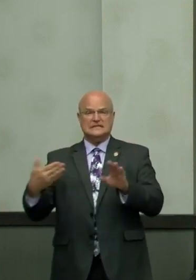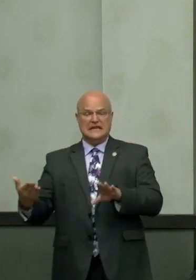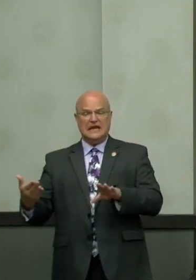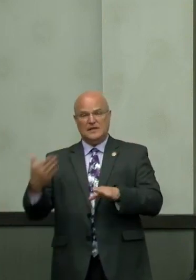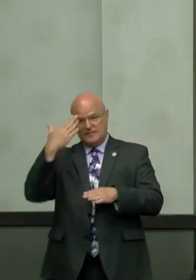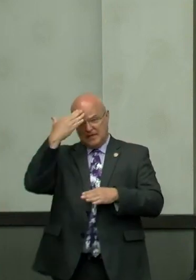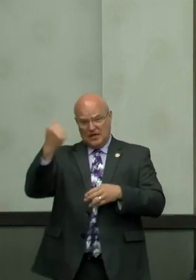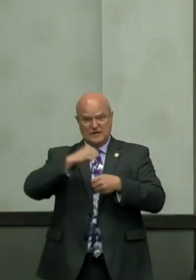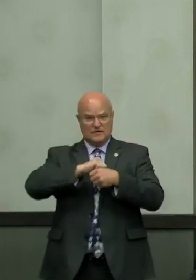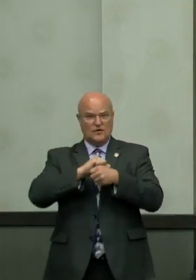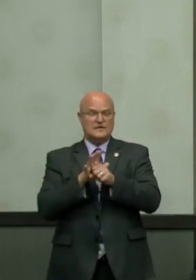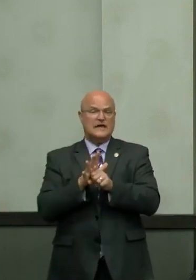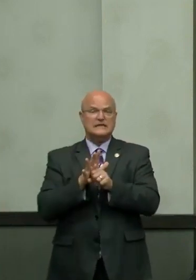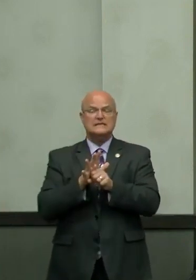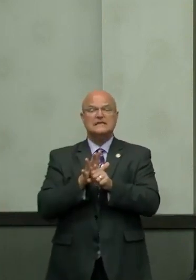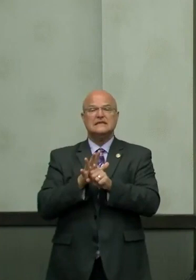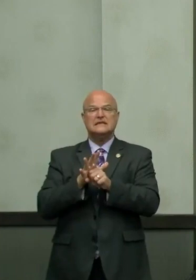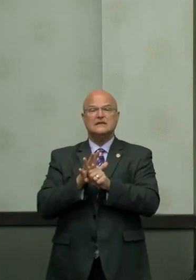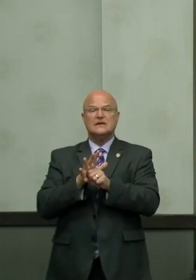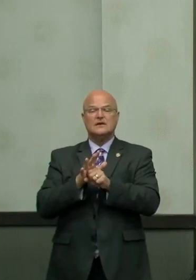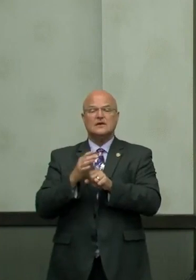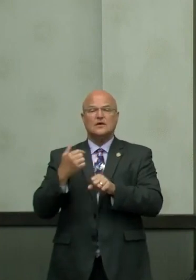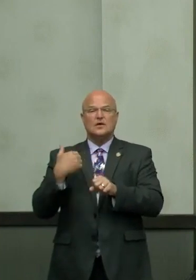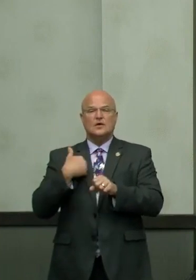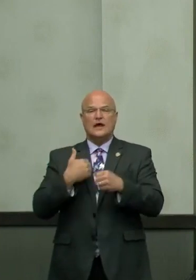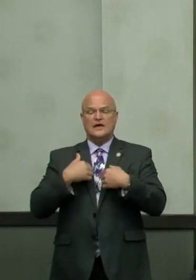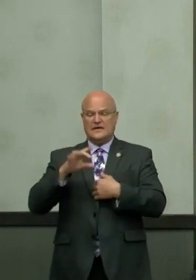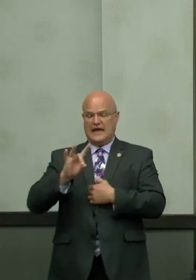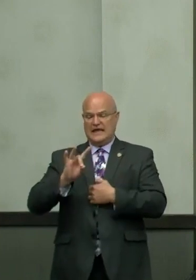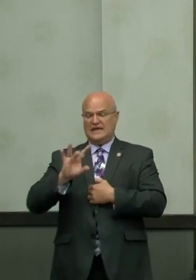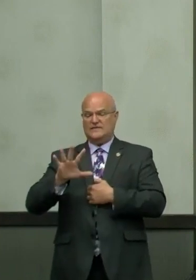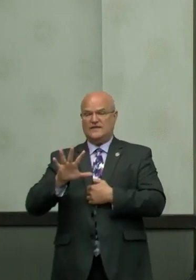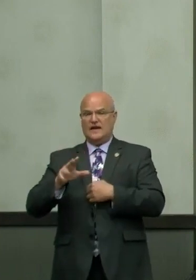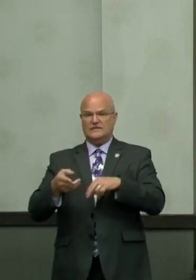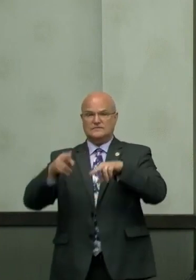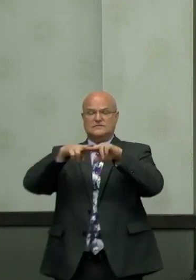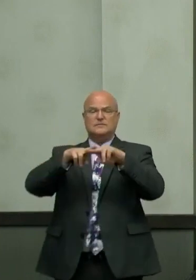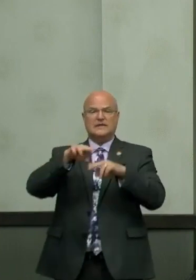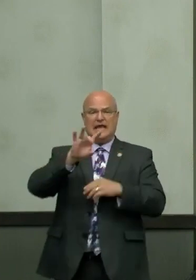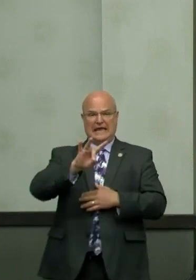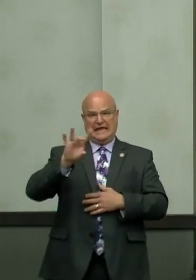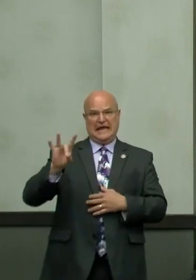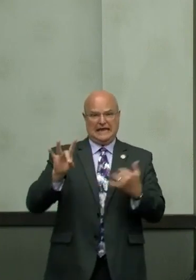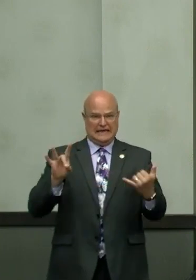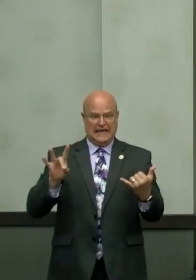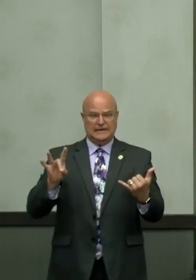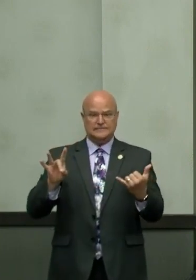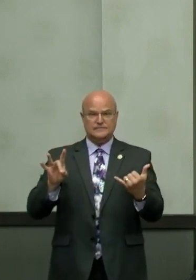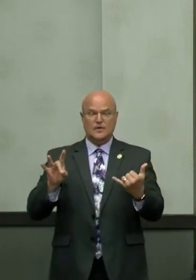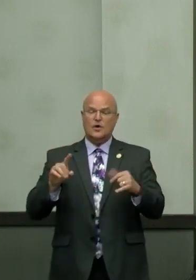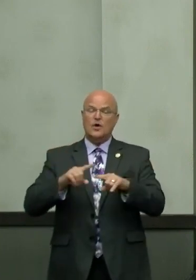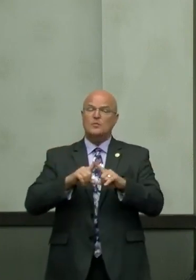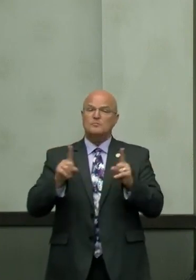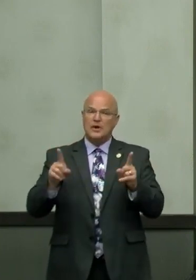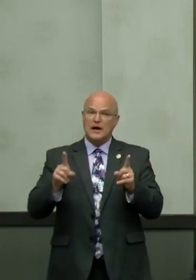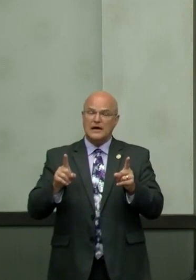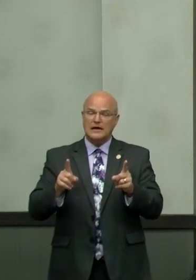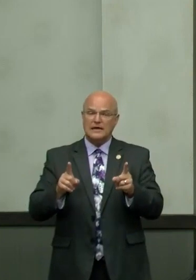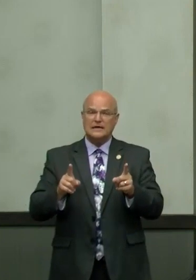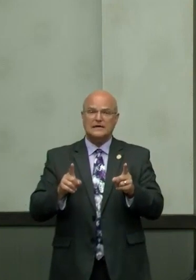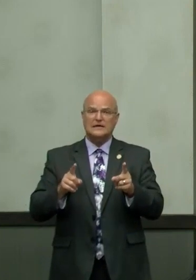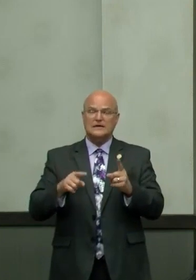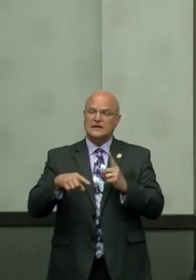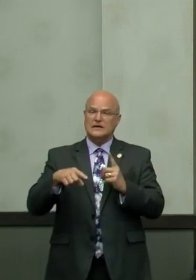as a result of COVID-19, we've gone from 85 to 88. What is encouraging is